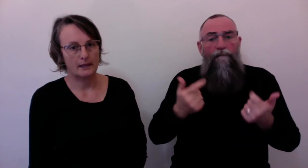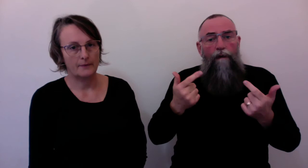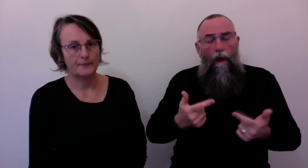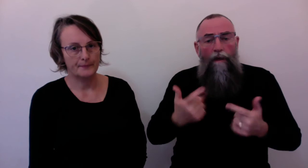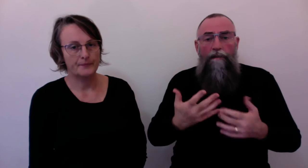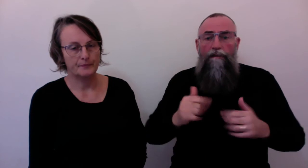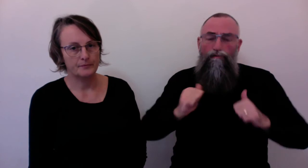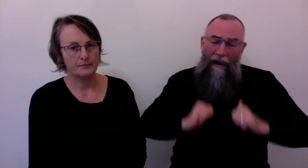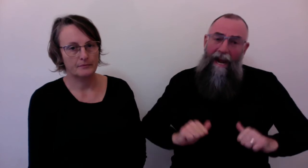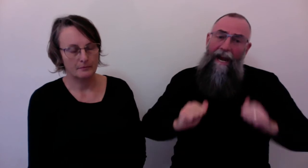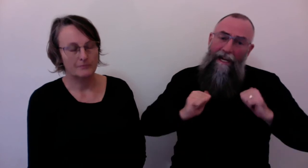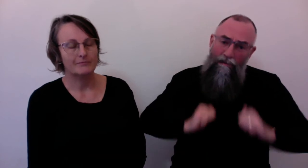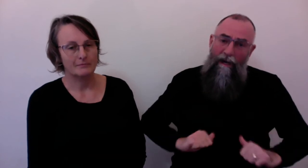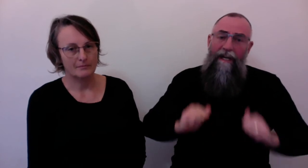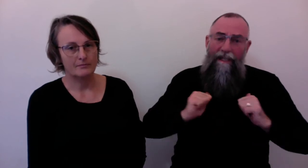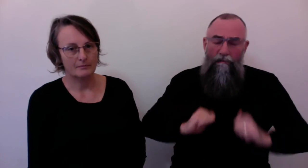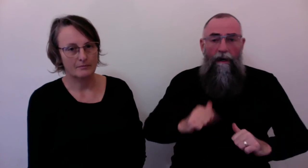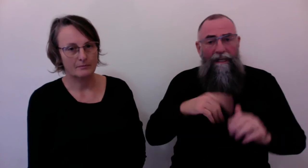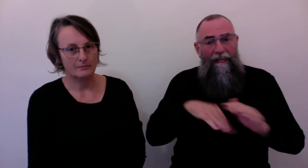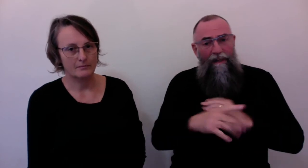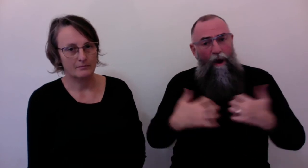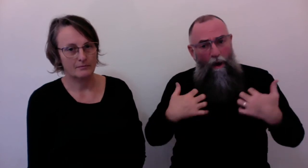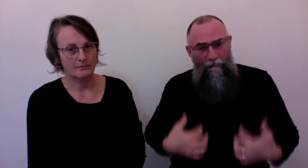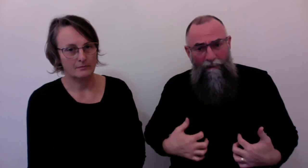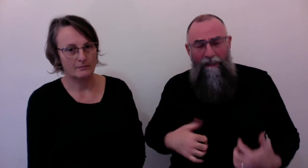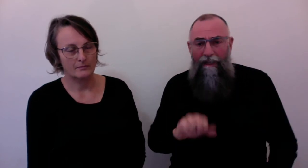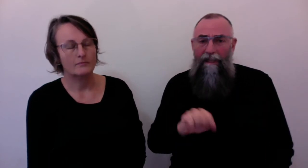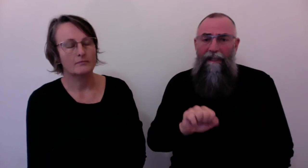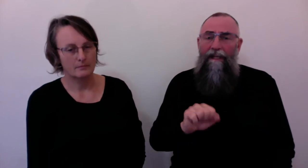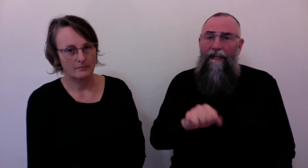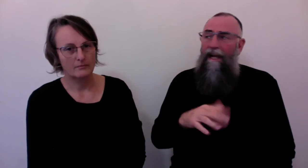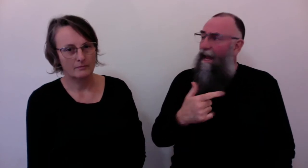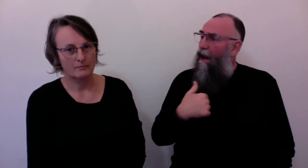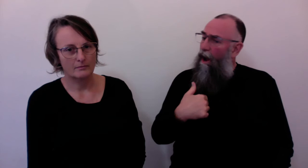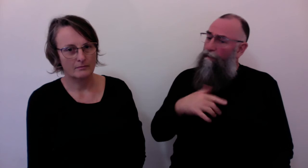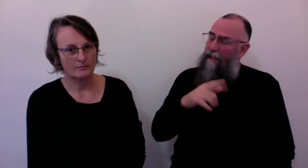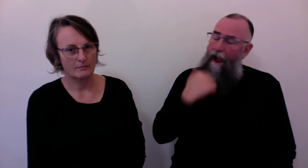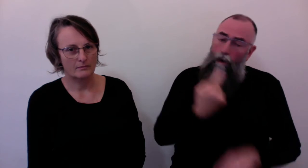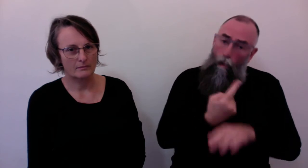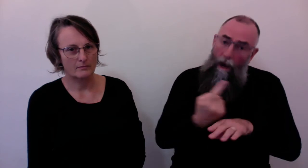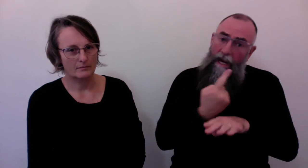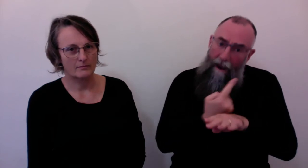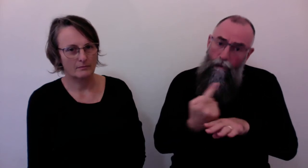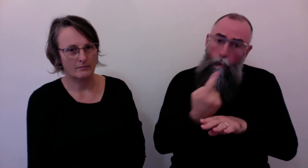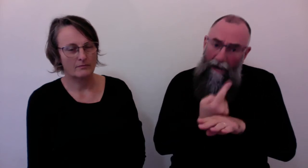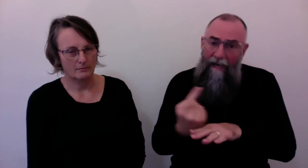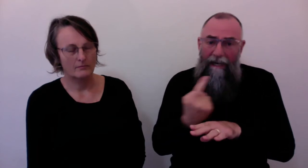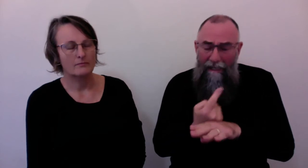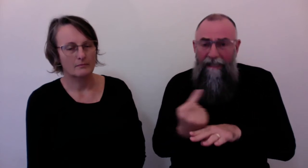training at the Royal Eye Hospital, and I was there every week doing lots of training.